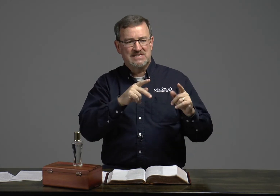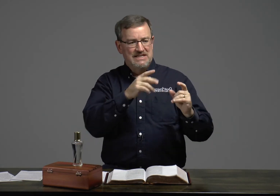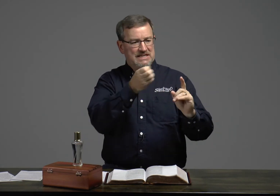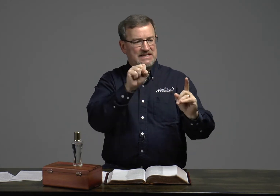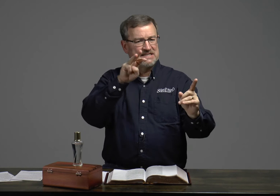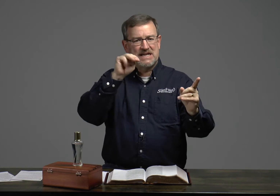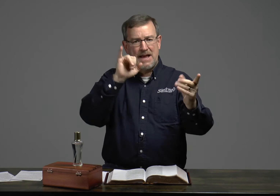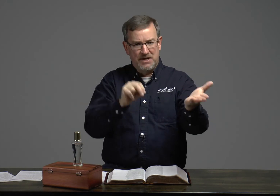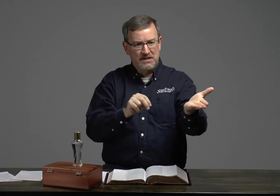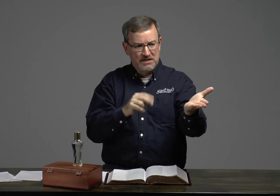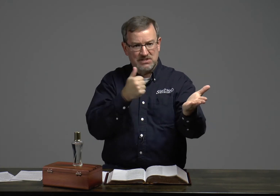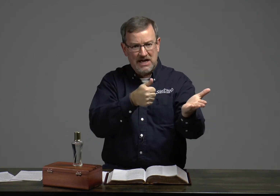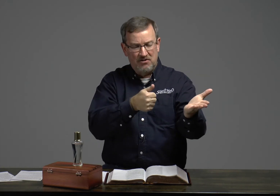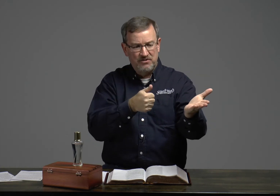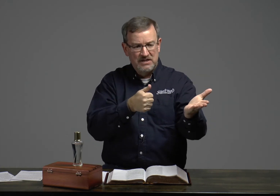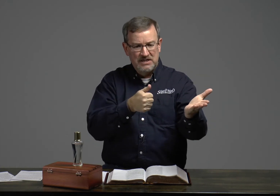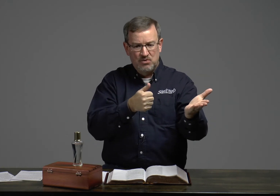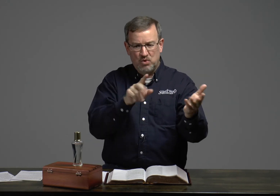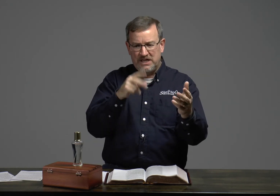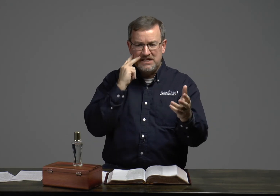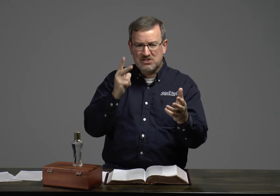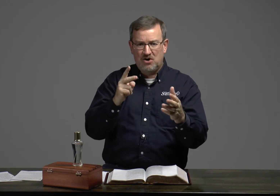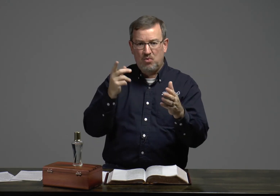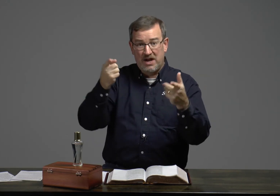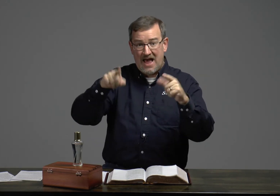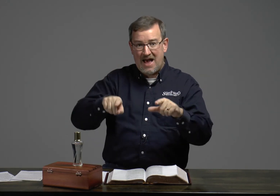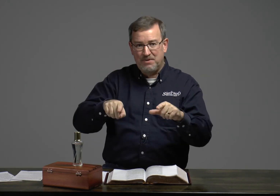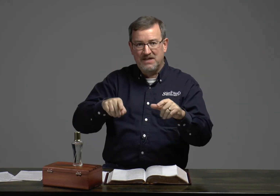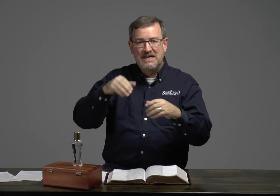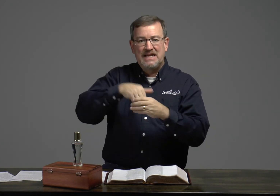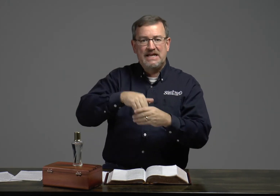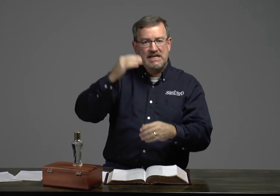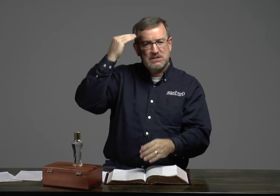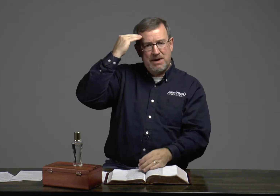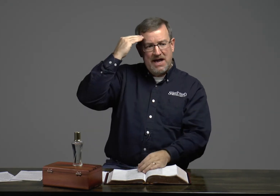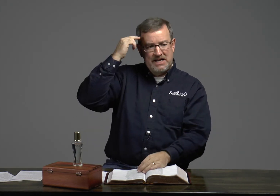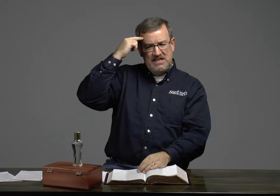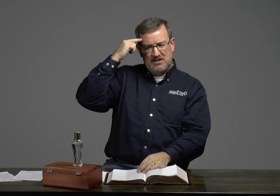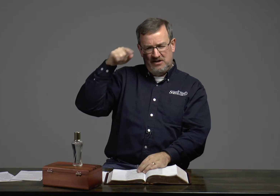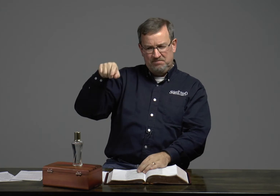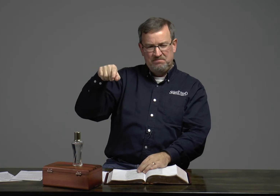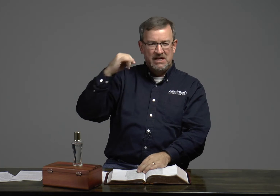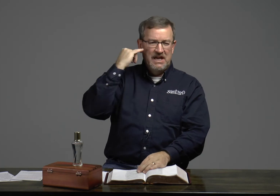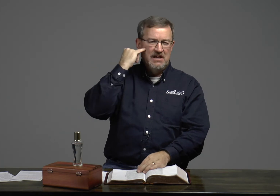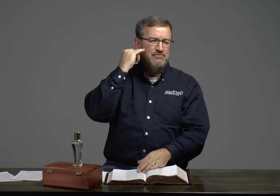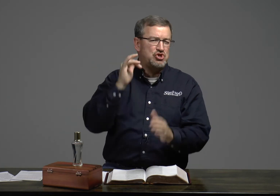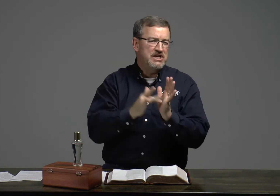Pharisee, Simon himself, when he saw what happened, in his mind, he thought, if